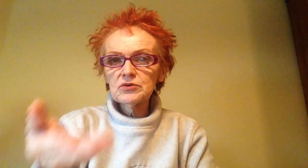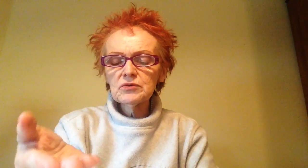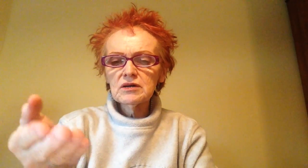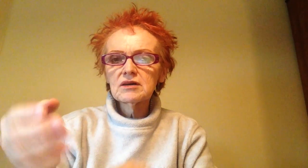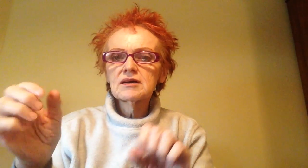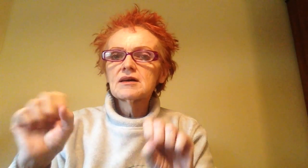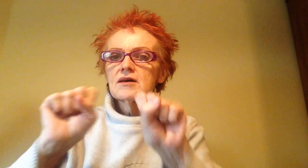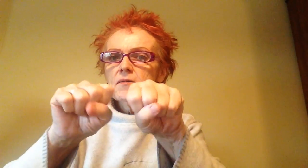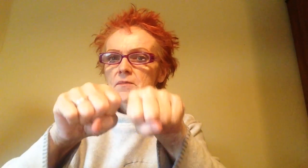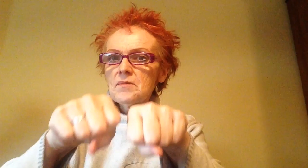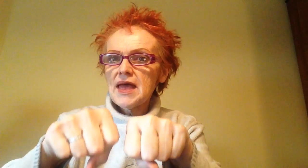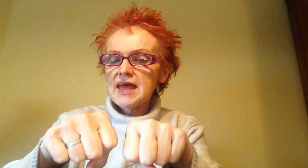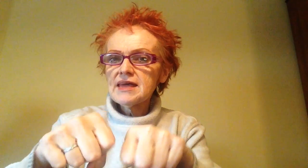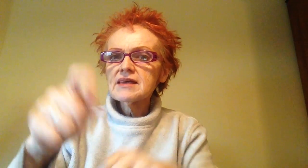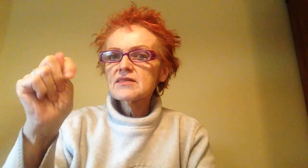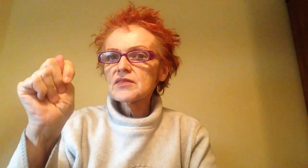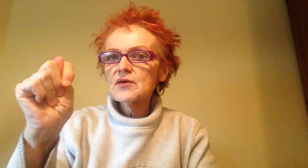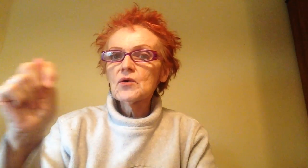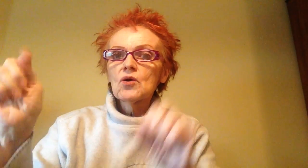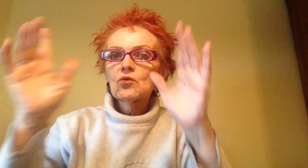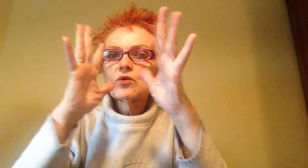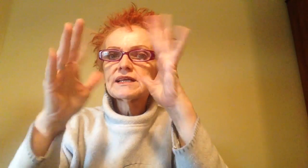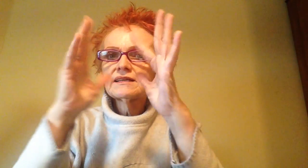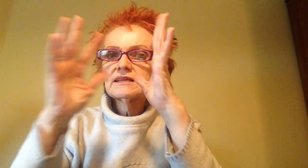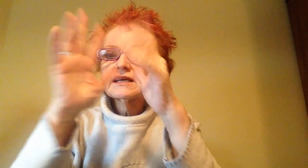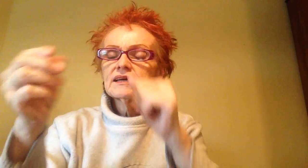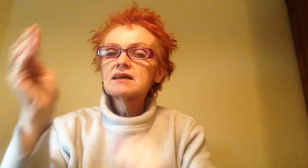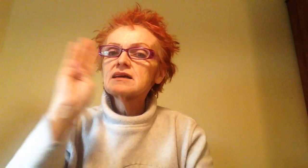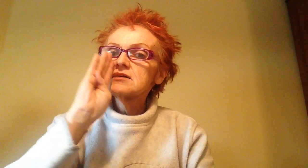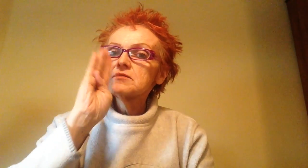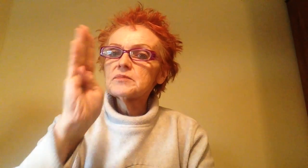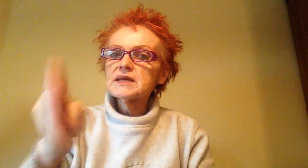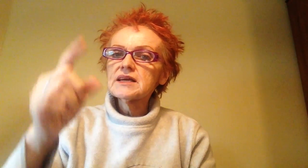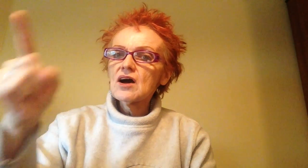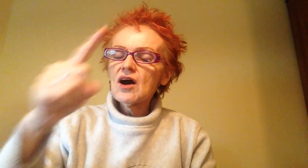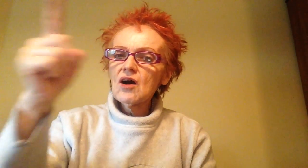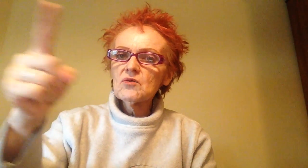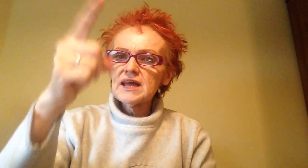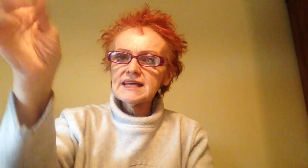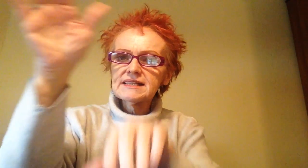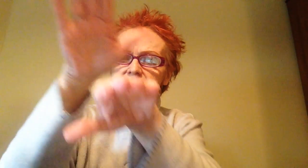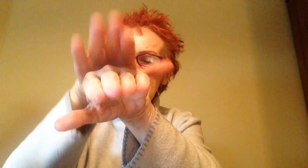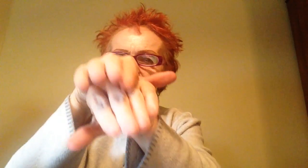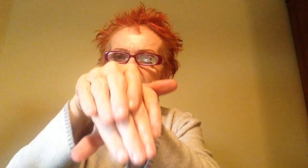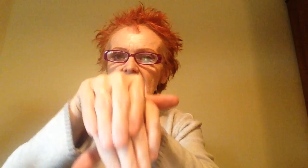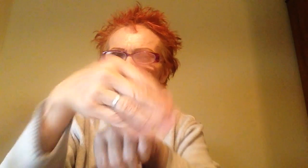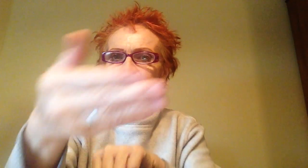you. May the wind be always at